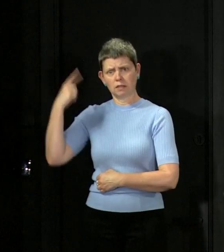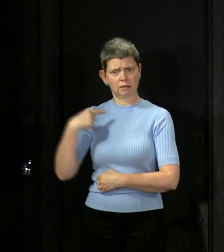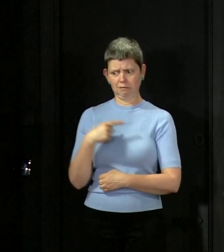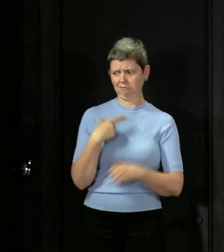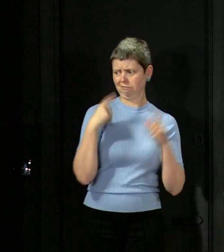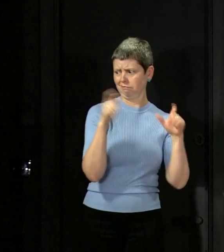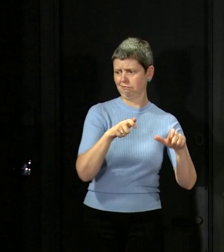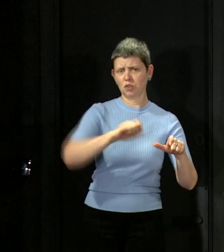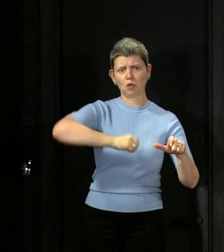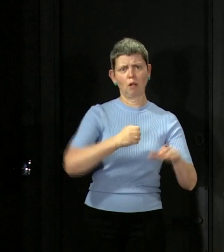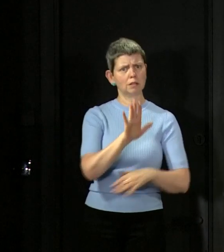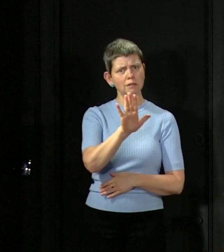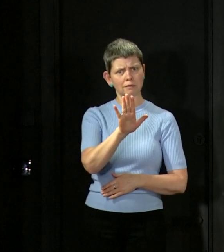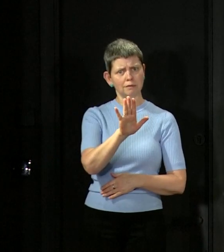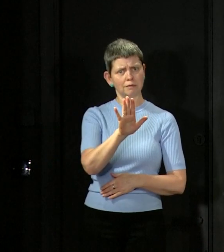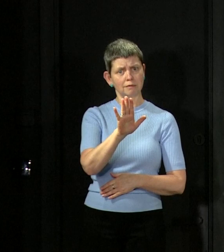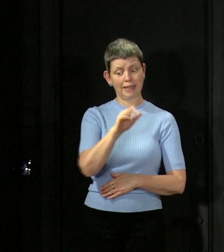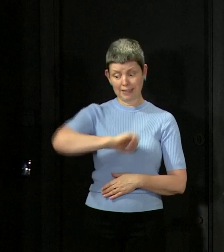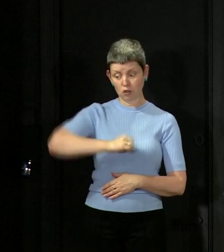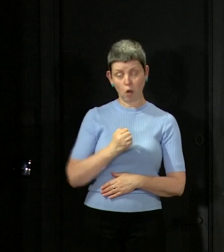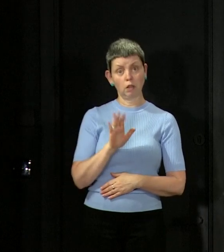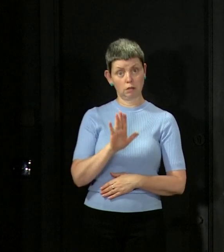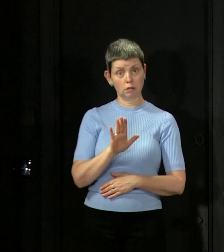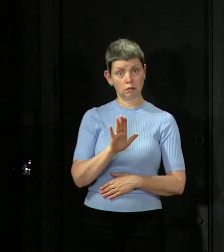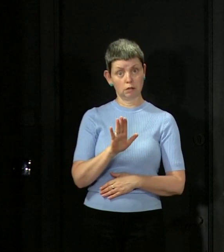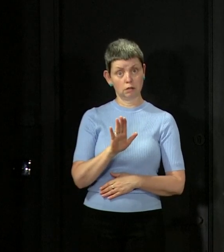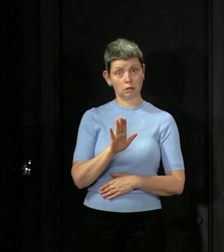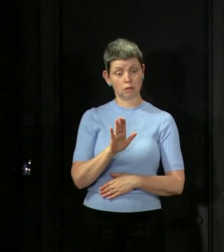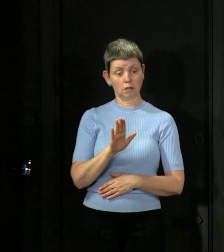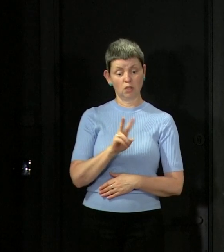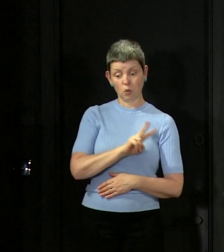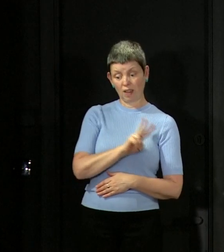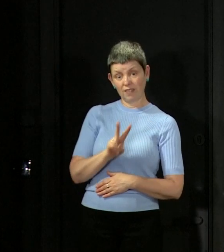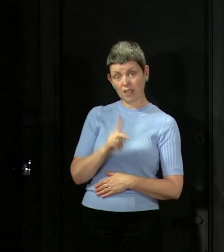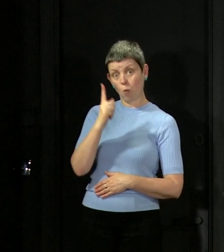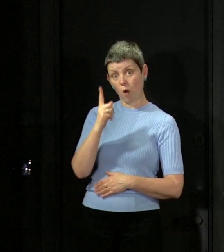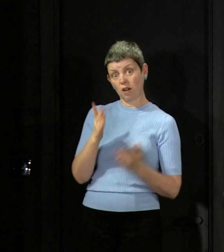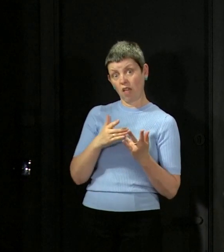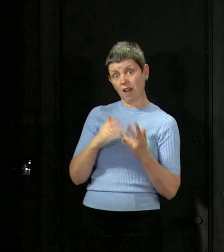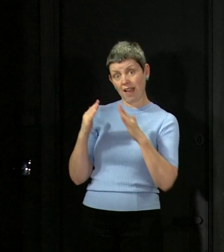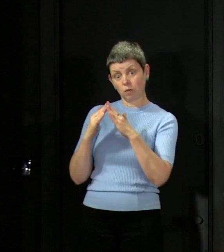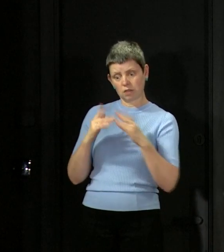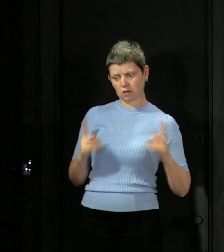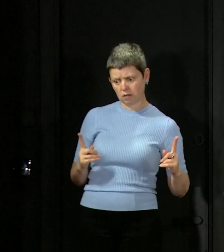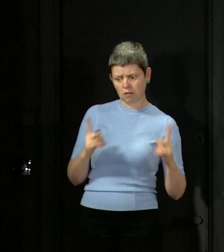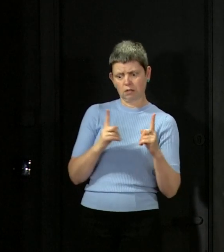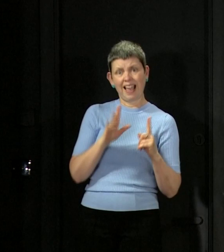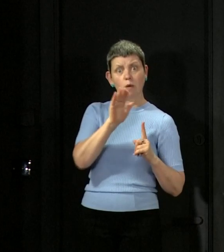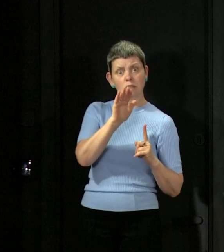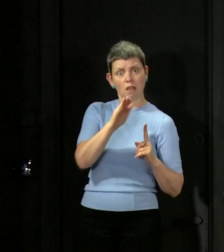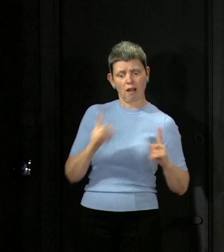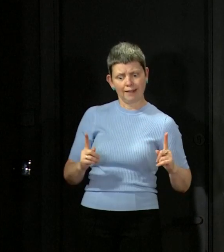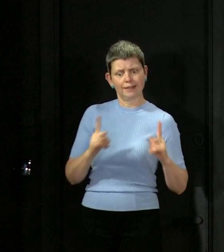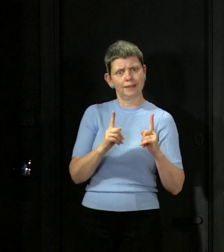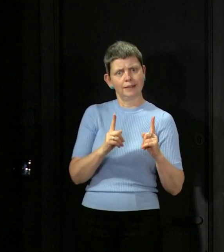Scotland, we are telling people, apart from visiting one other household, and to be very mindful of the distances